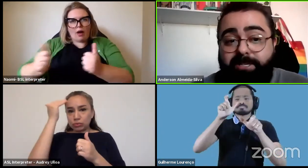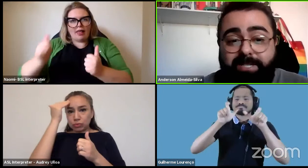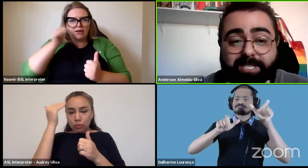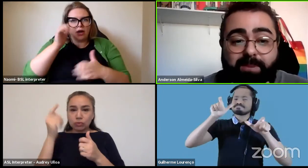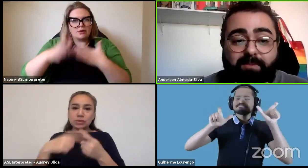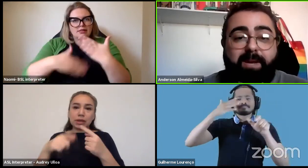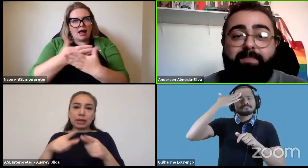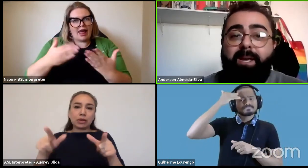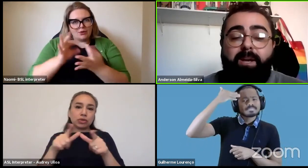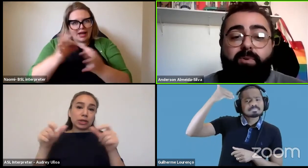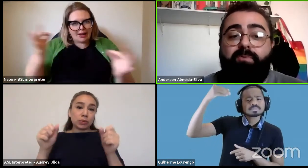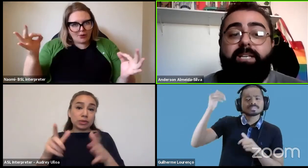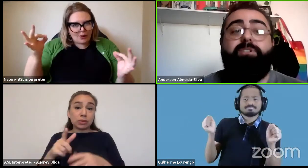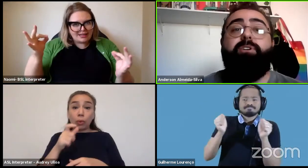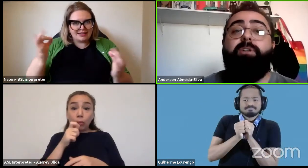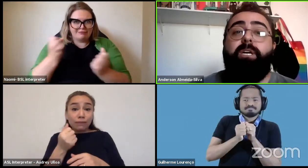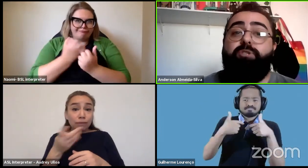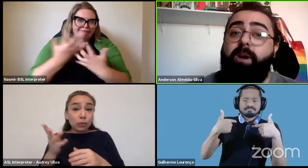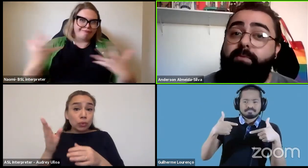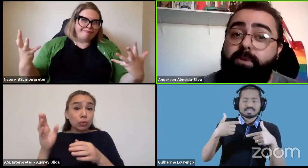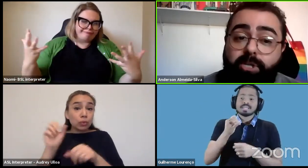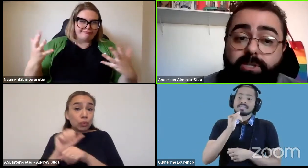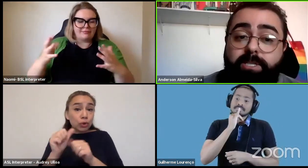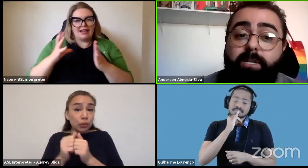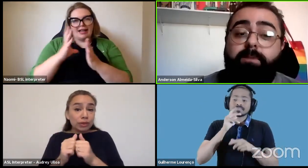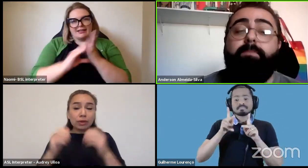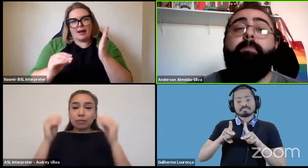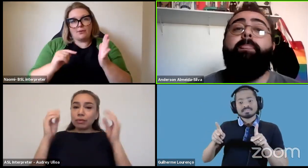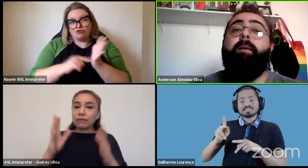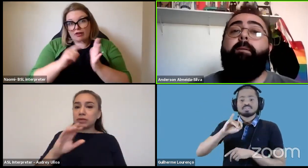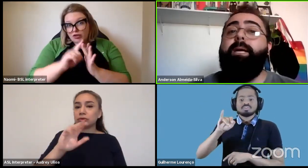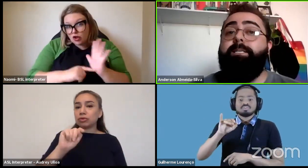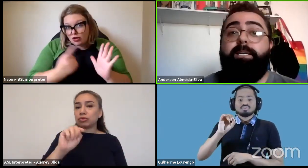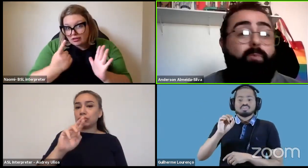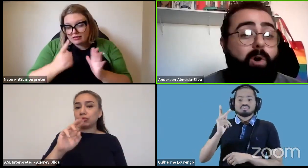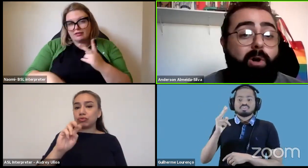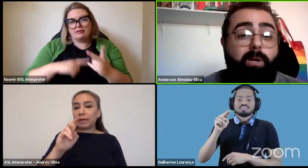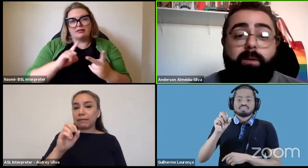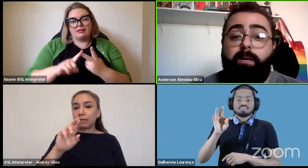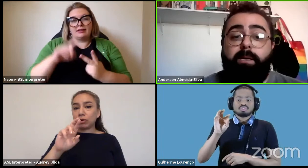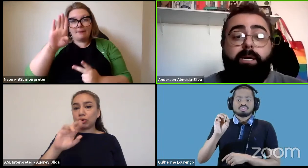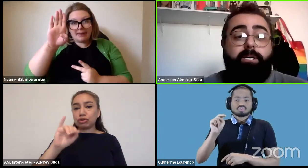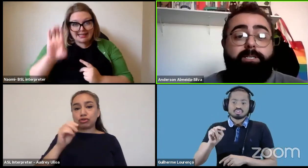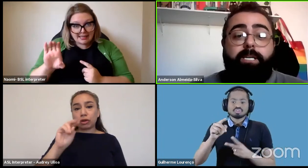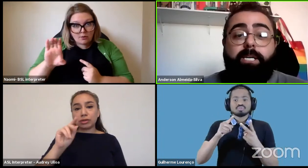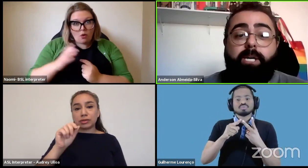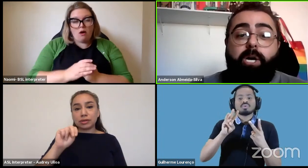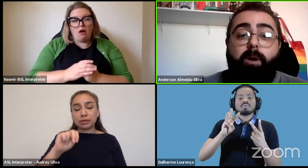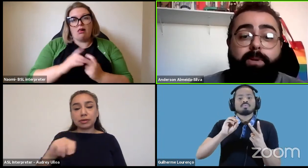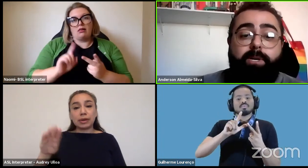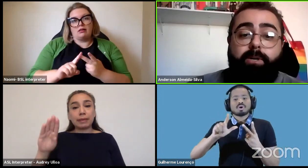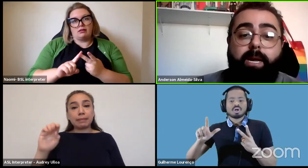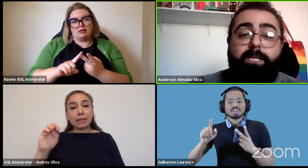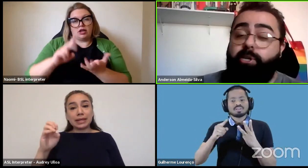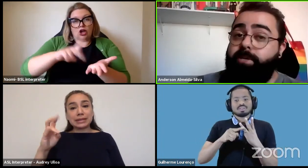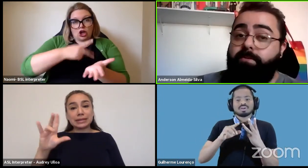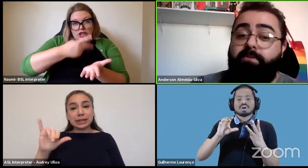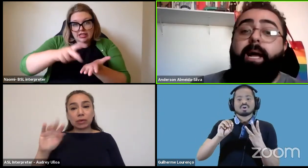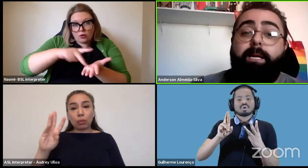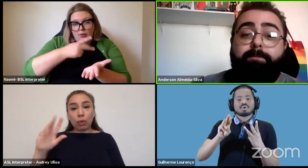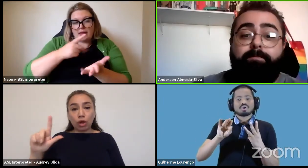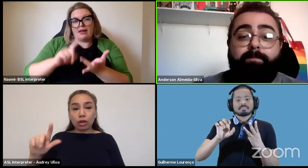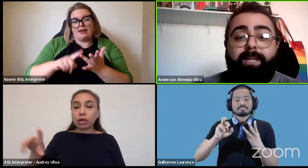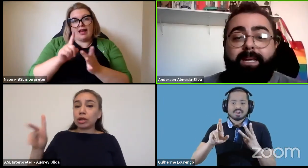to mention some of them: Professor Trevor Johnston, Bensi Wall, Kirsty Cormier, and